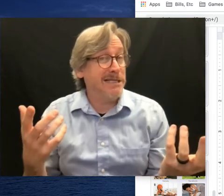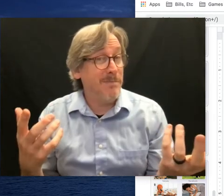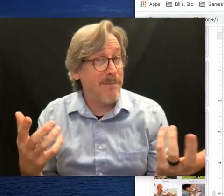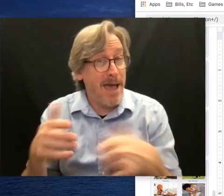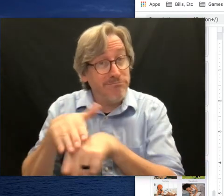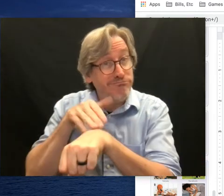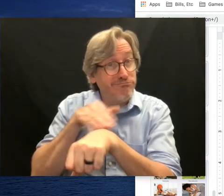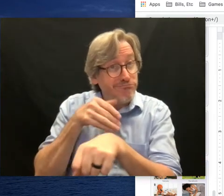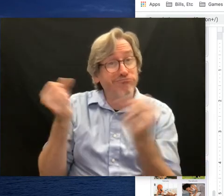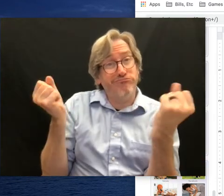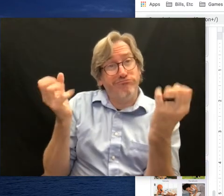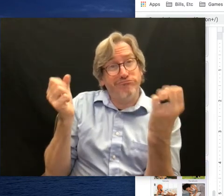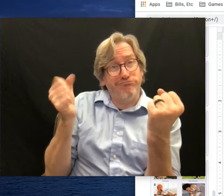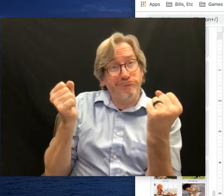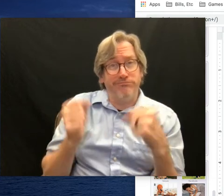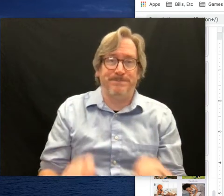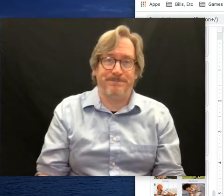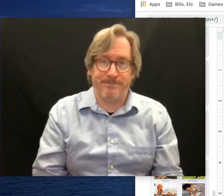I sign to my pet.